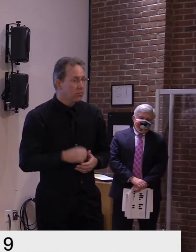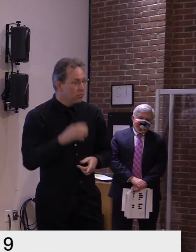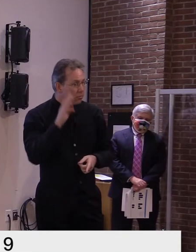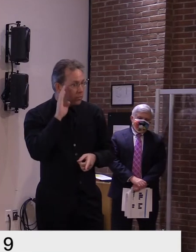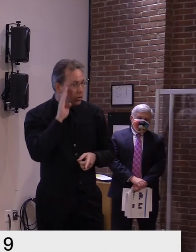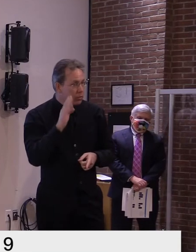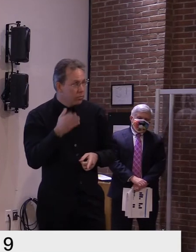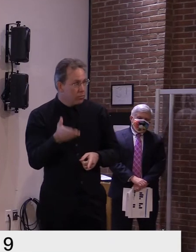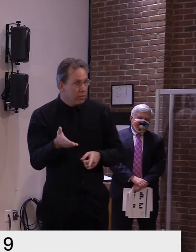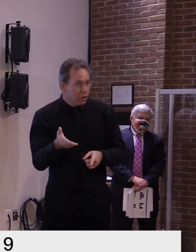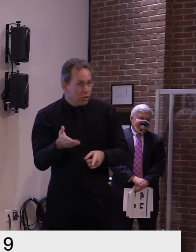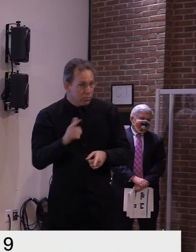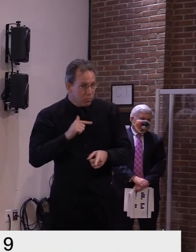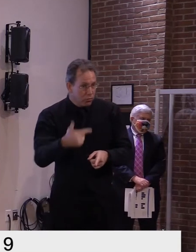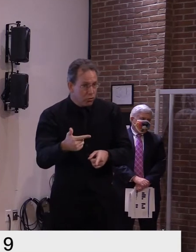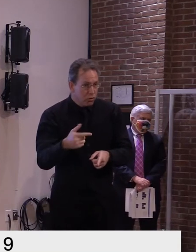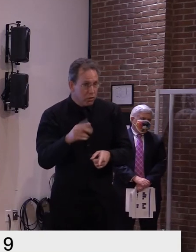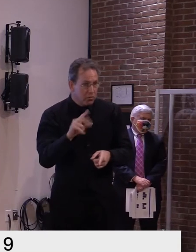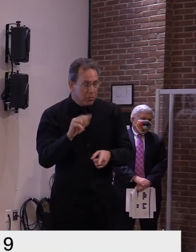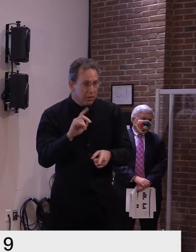Aaron?